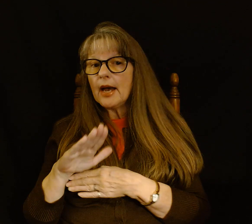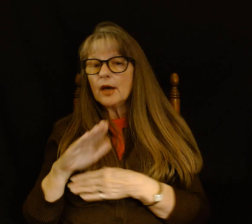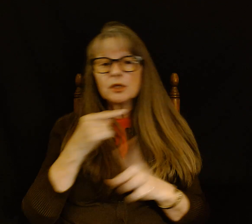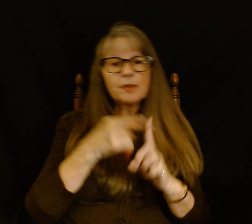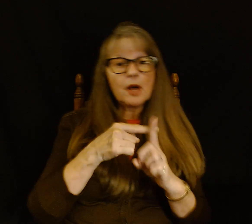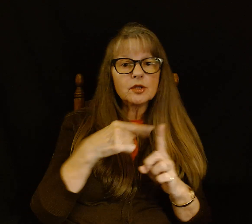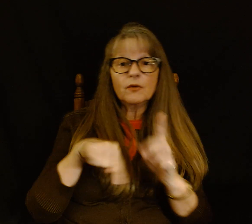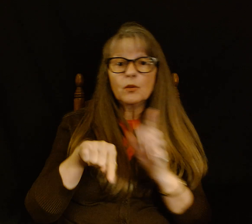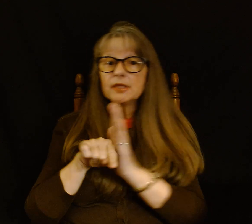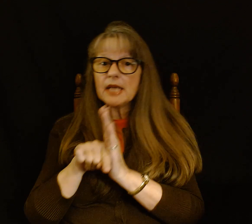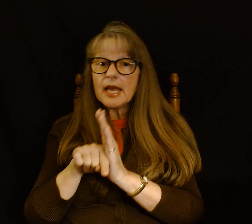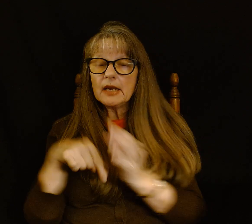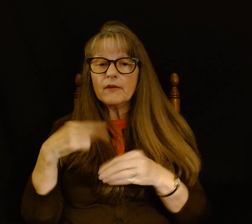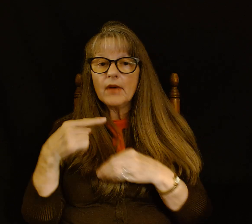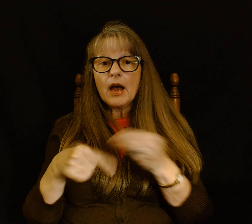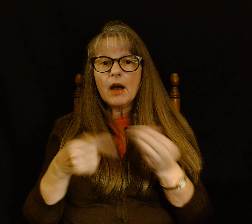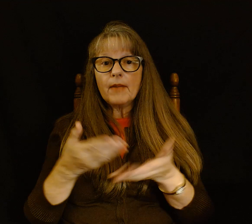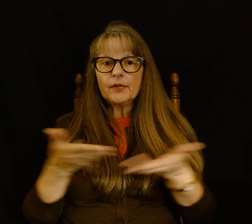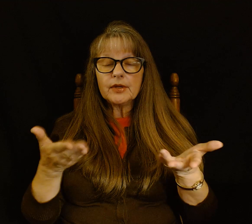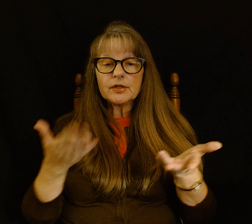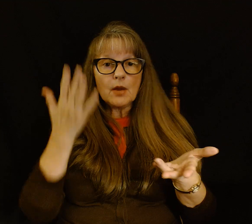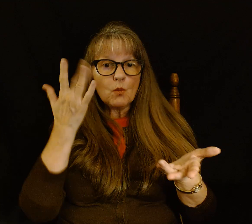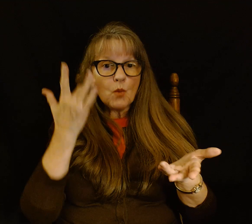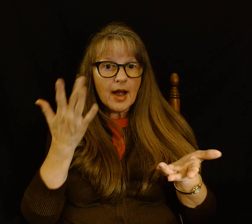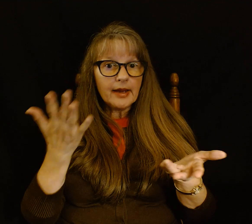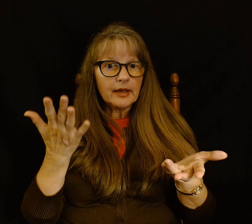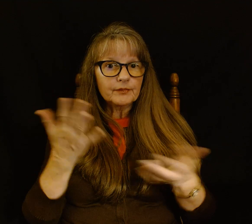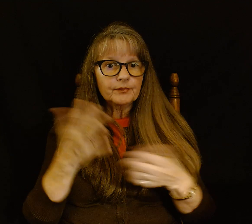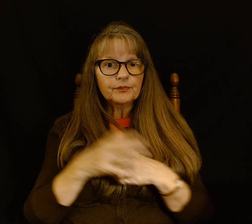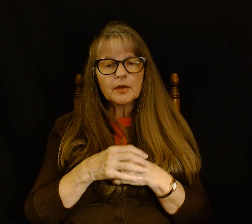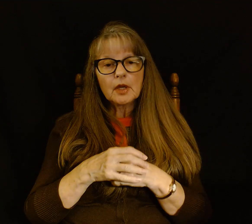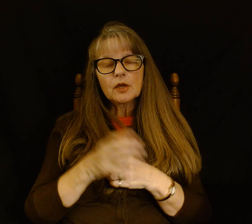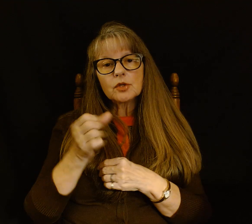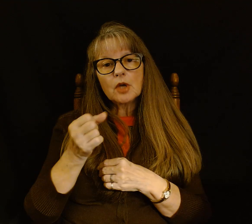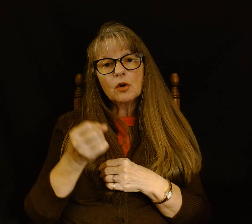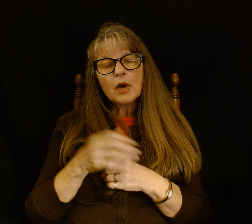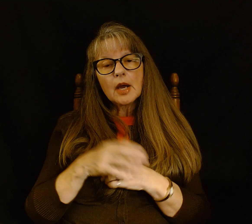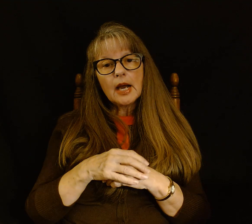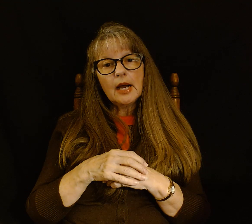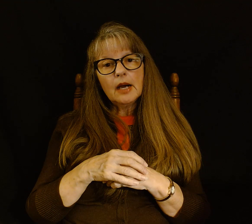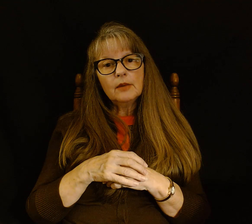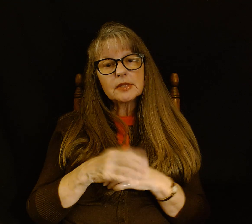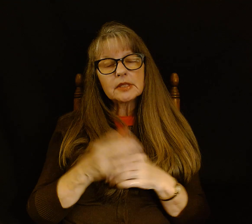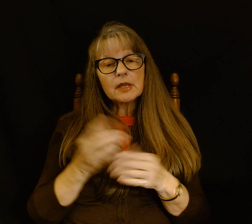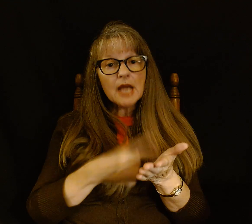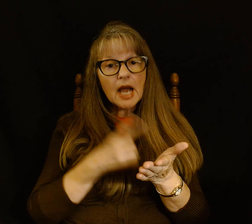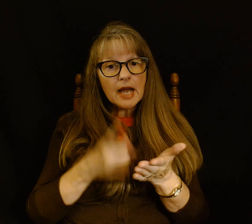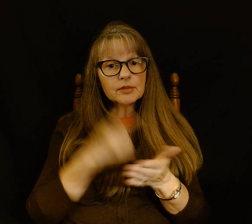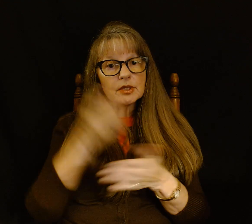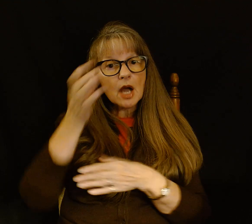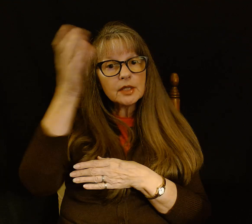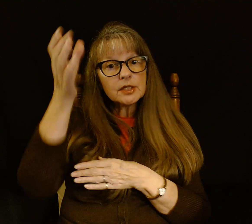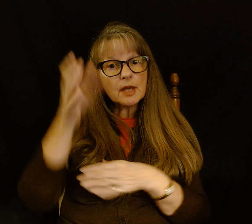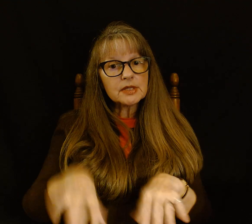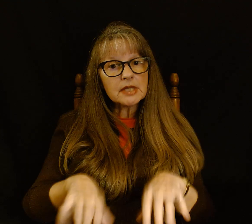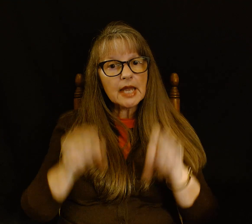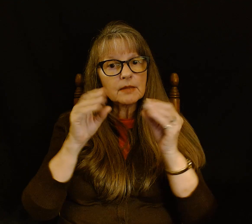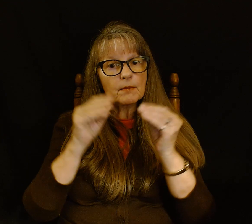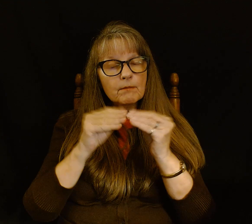what's positive or what's negative about this and why. So sometimes concepts take